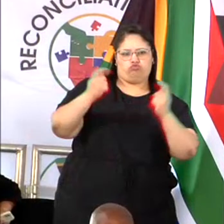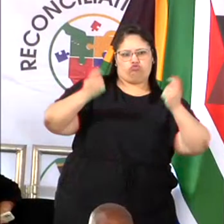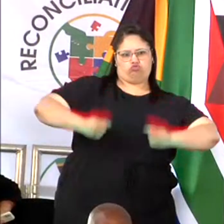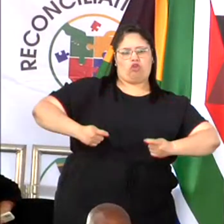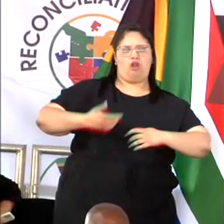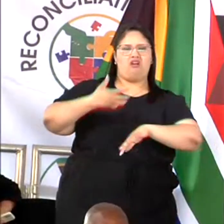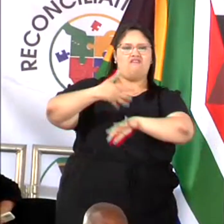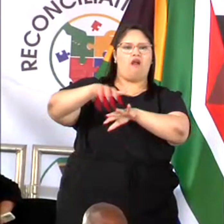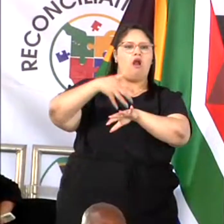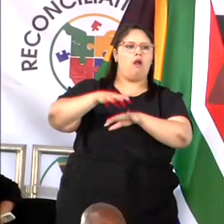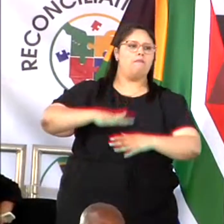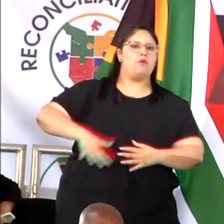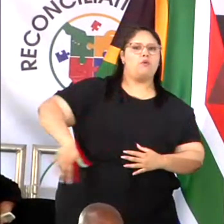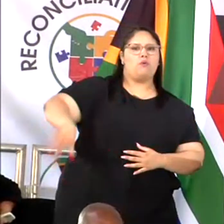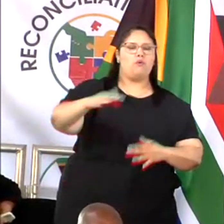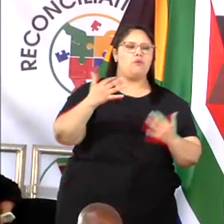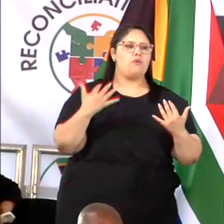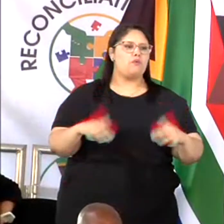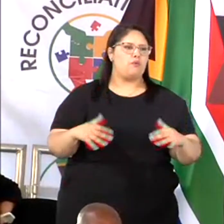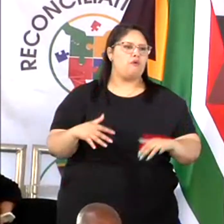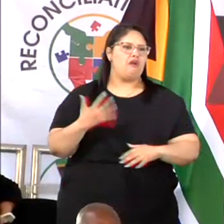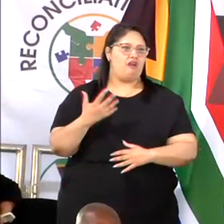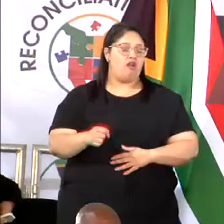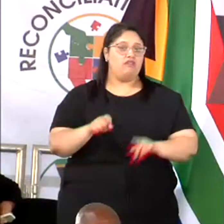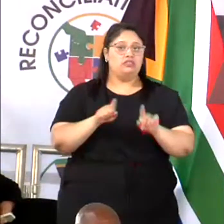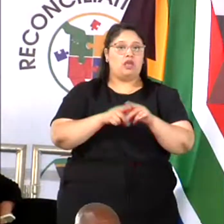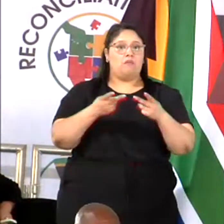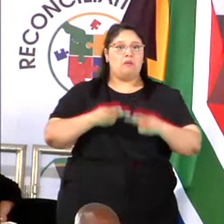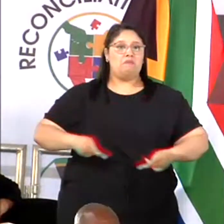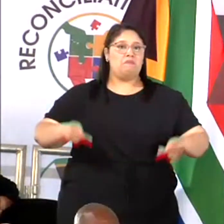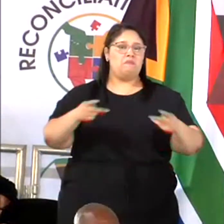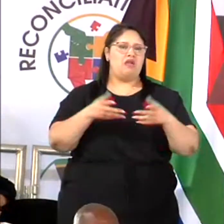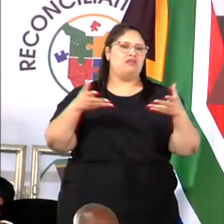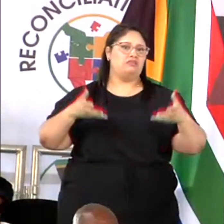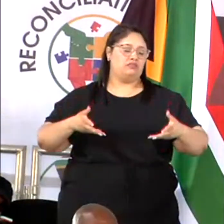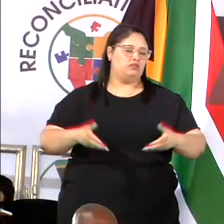farms. It is also a place